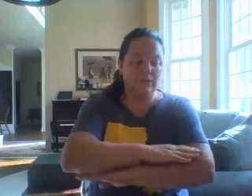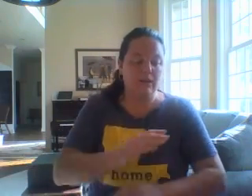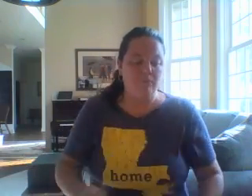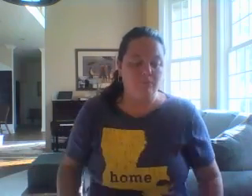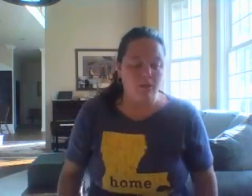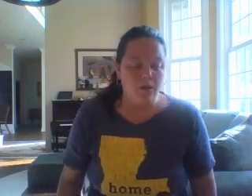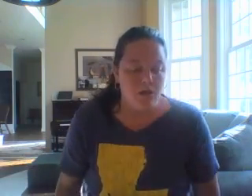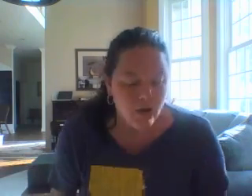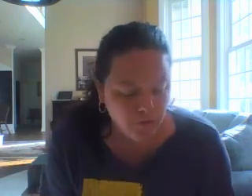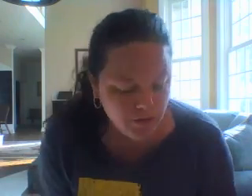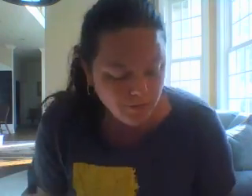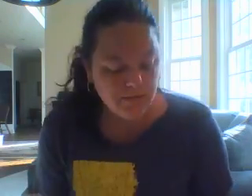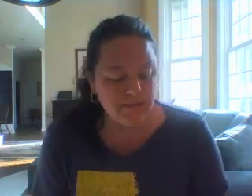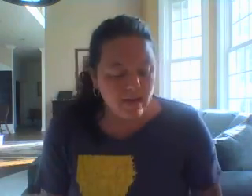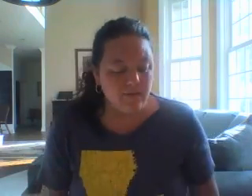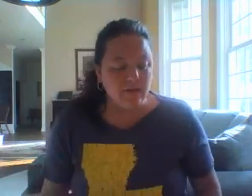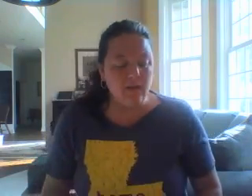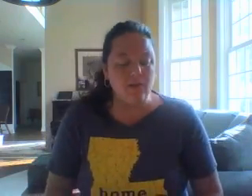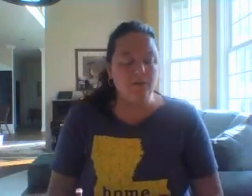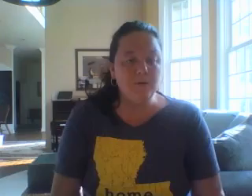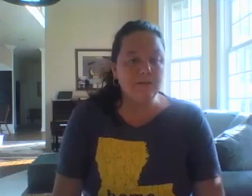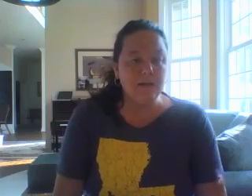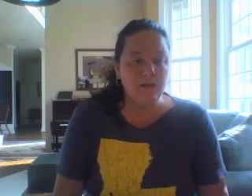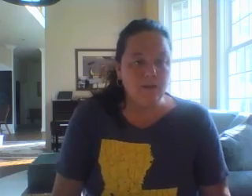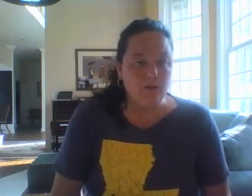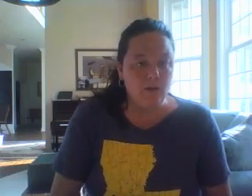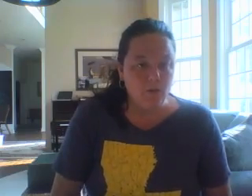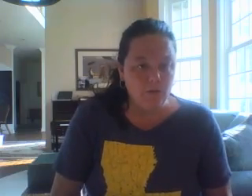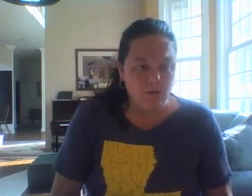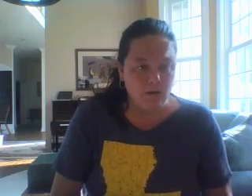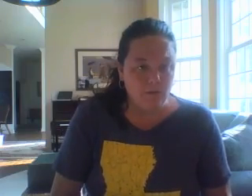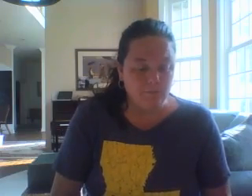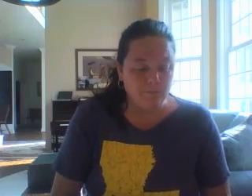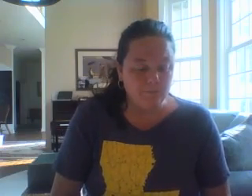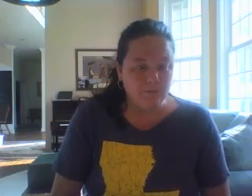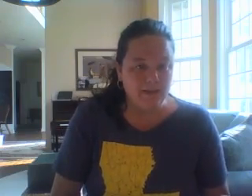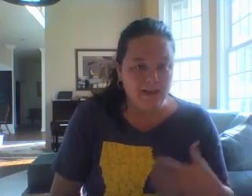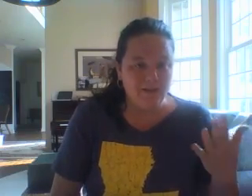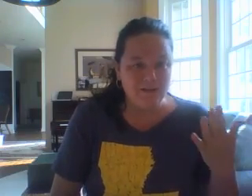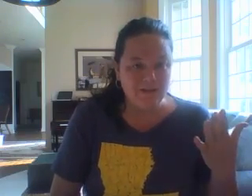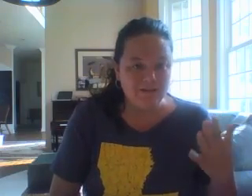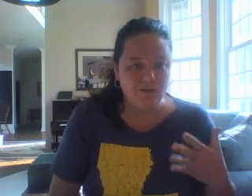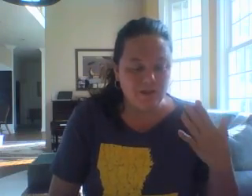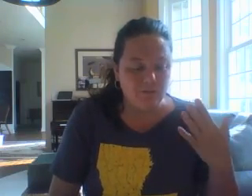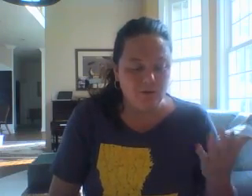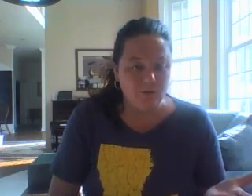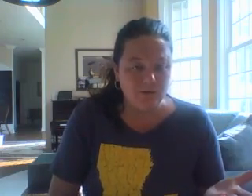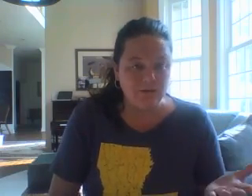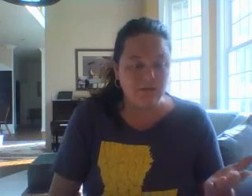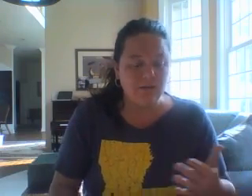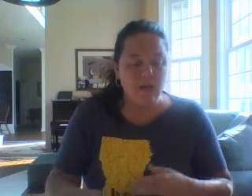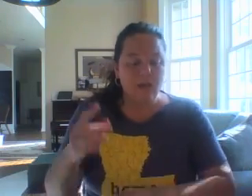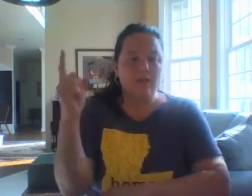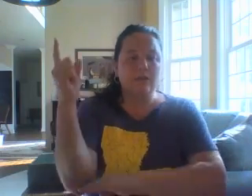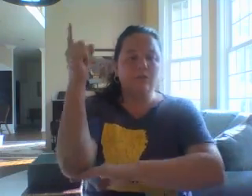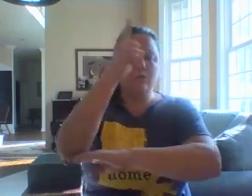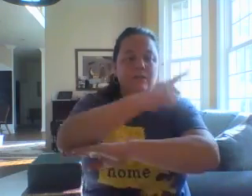day. For number 7, they're doing a sign there that no one, I know I say this all the time, but no one uses this. They do